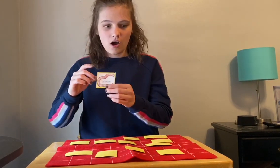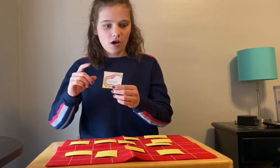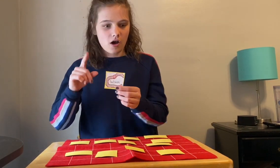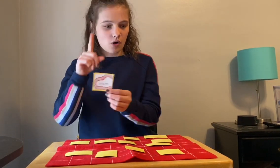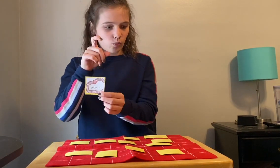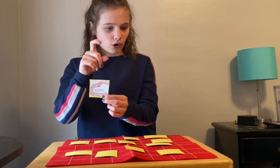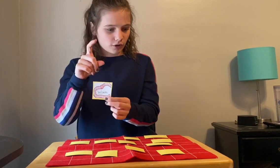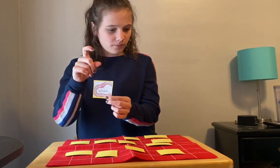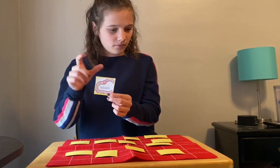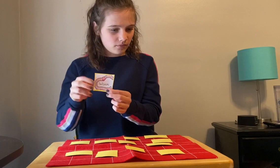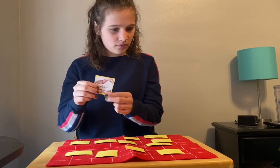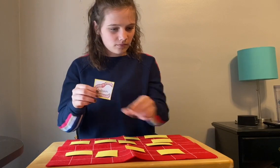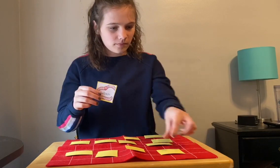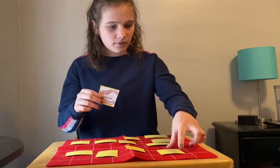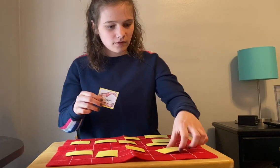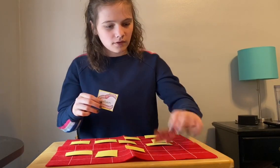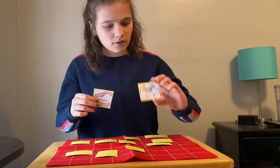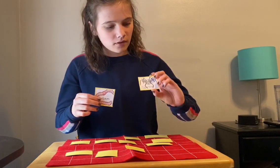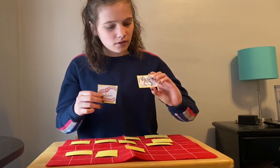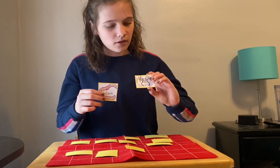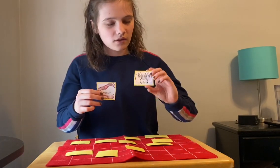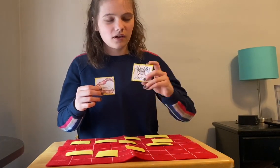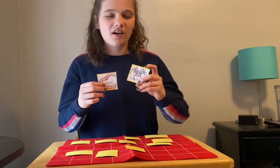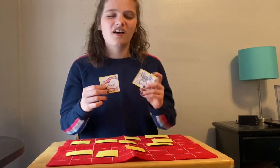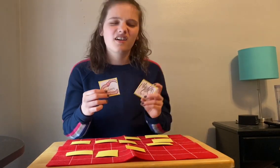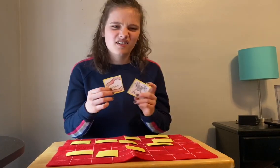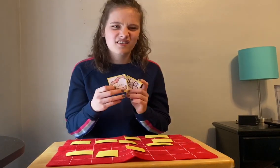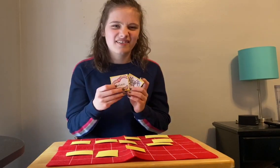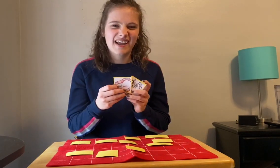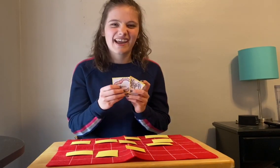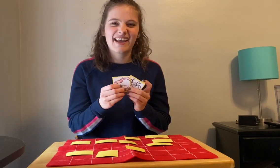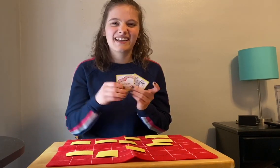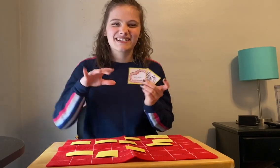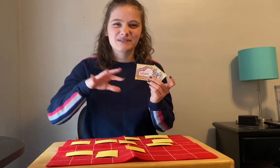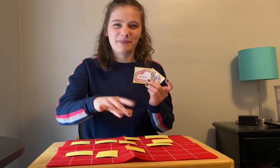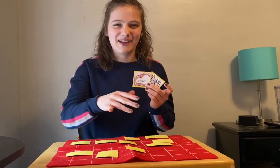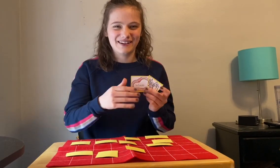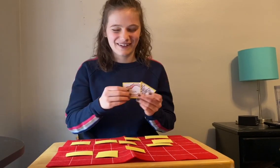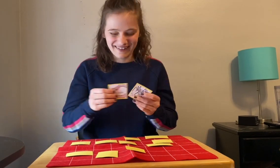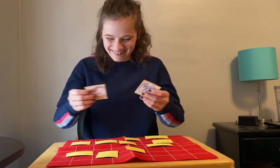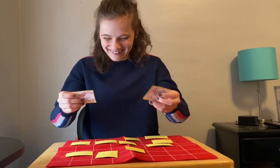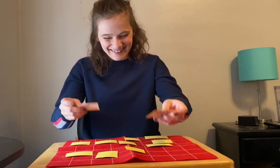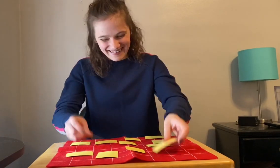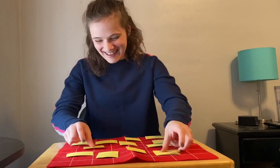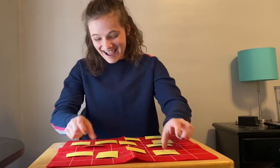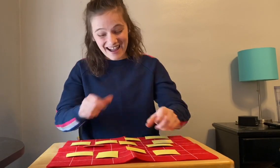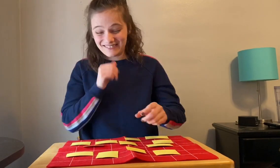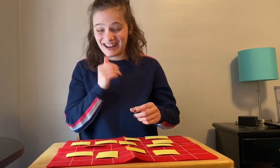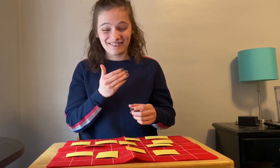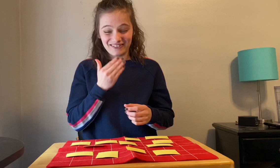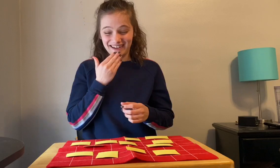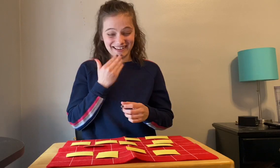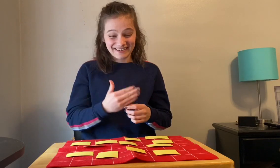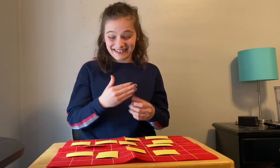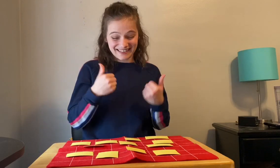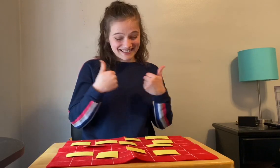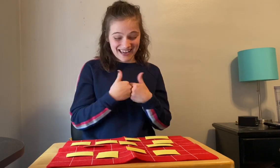A worm. Oh, and a spider. I'm not very good at this